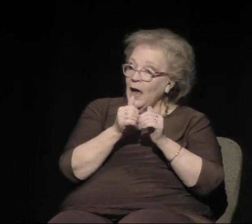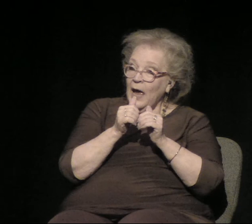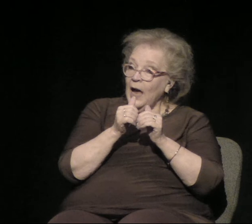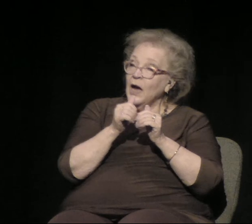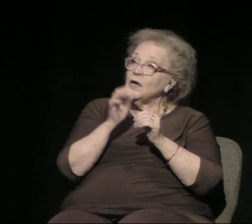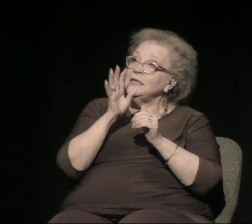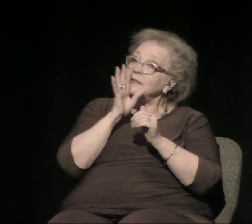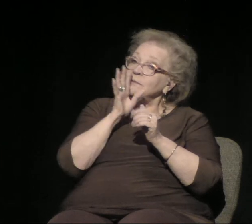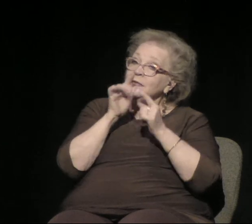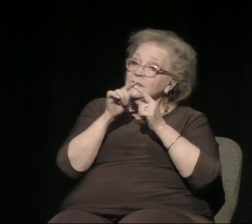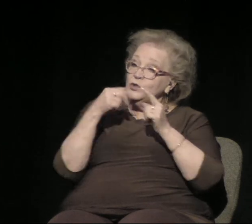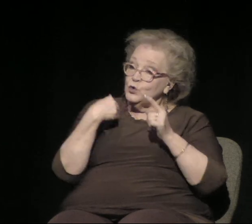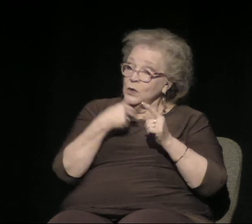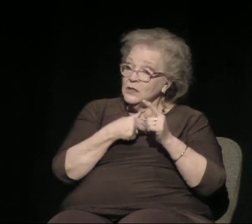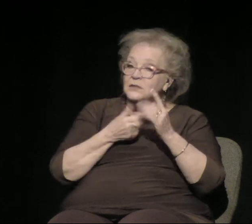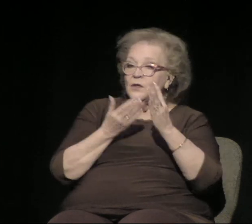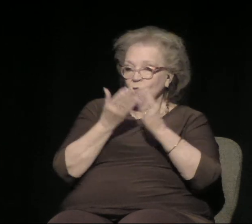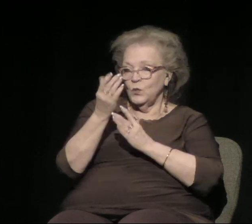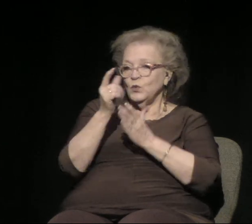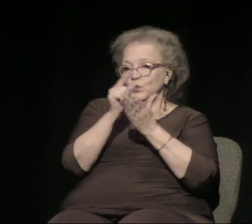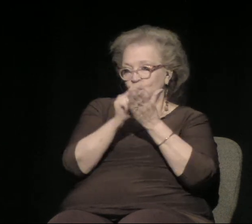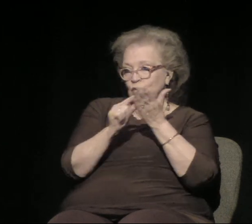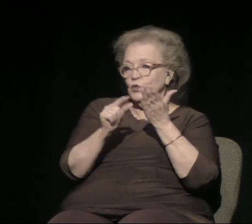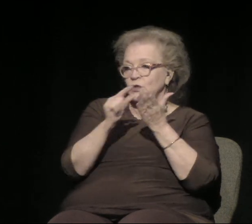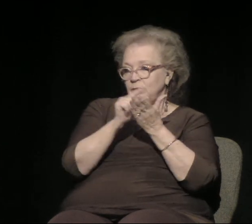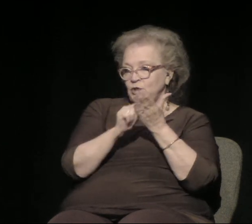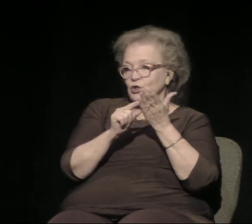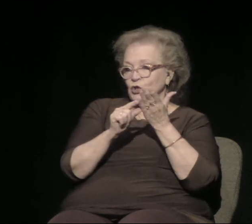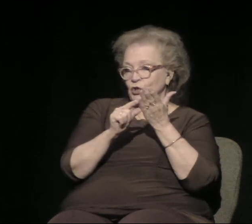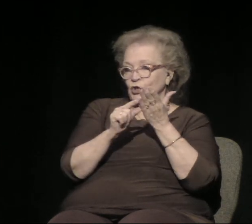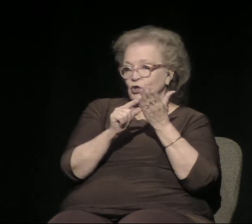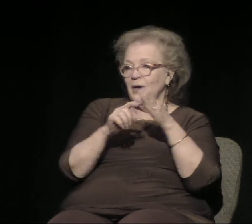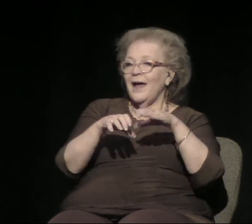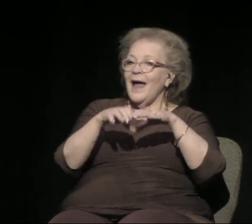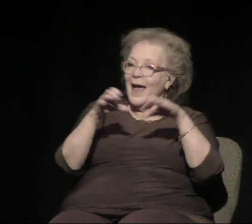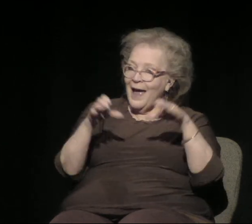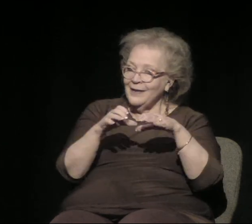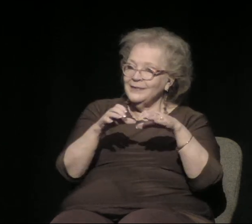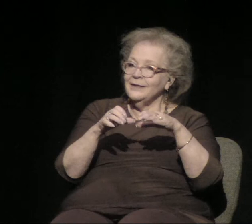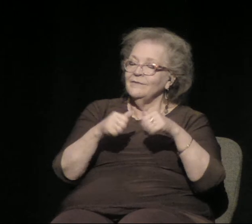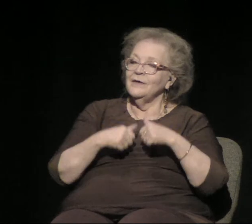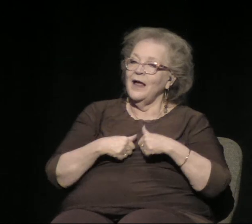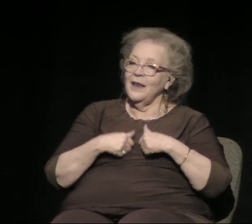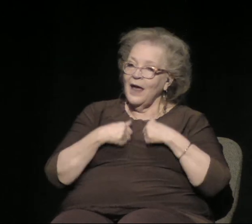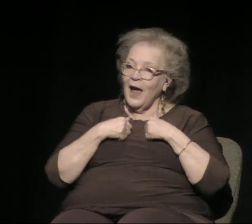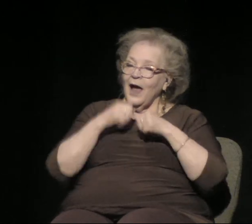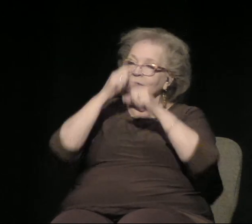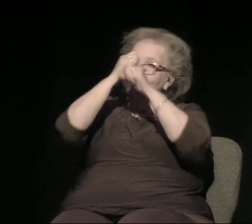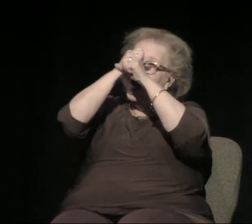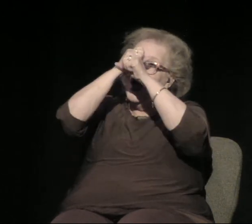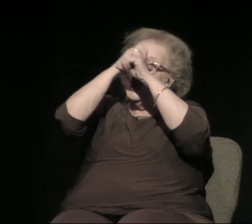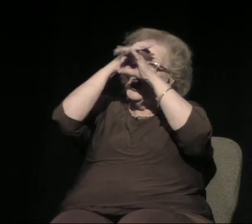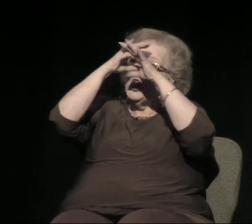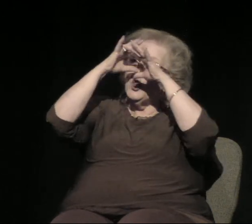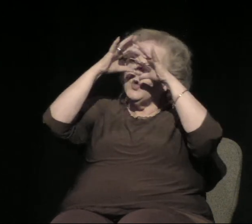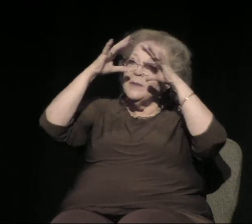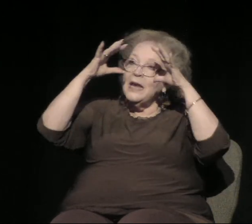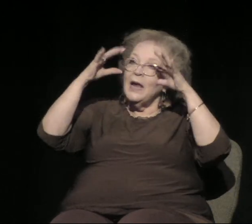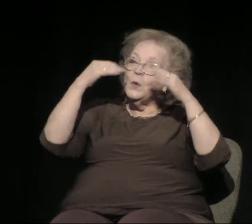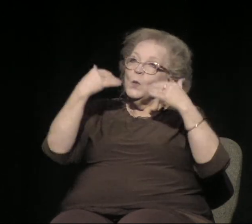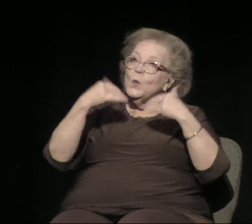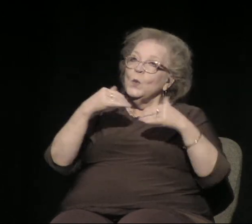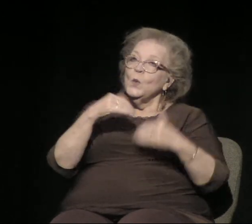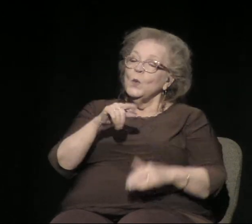through the scriptures, which we believe to be alive and active, illuminating and